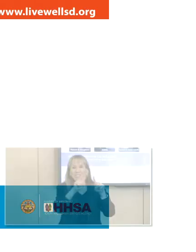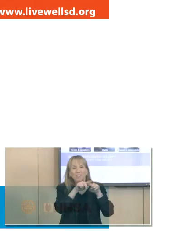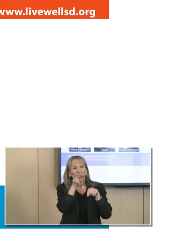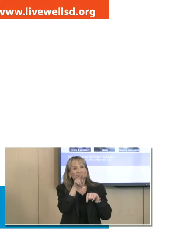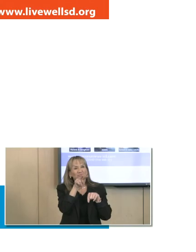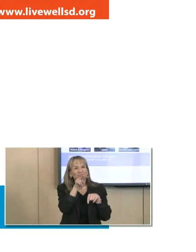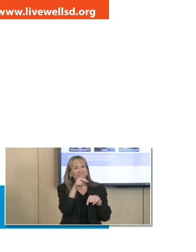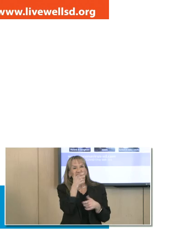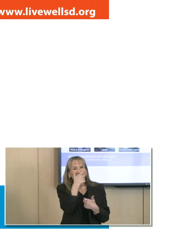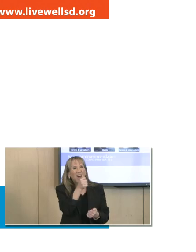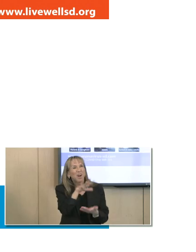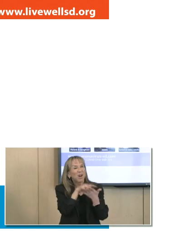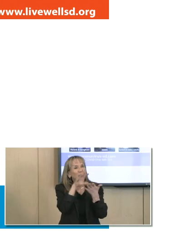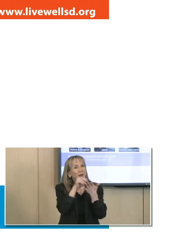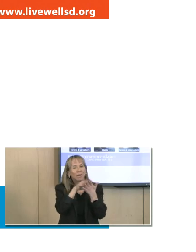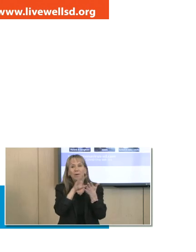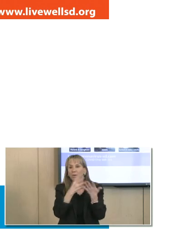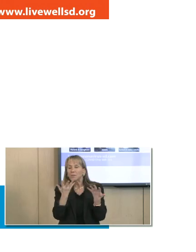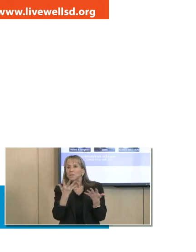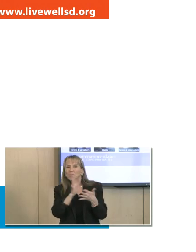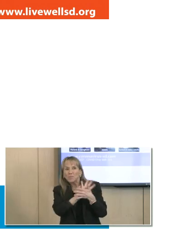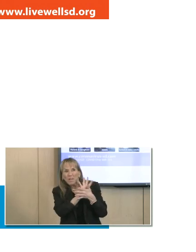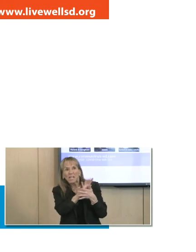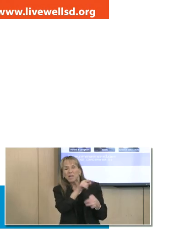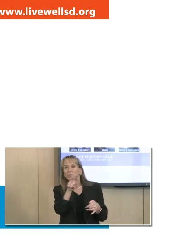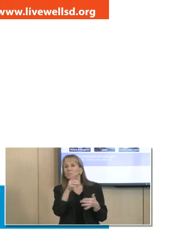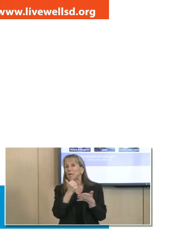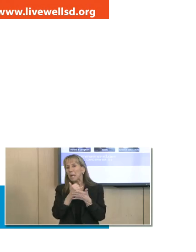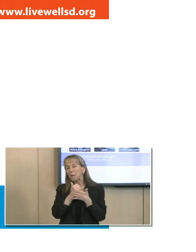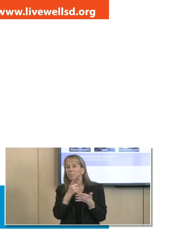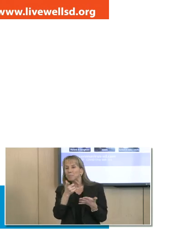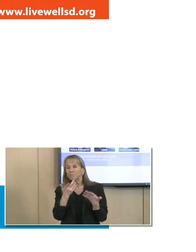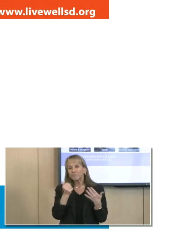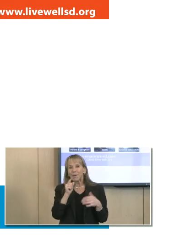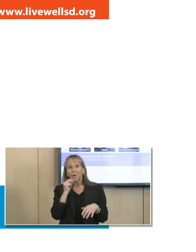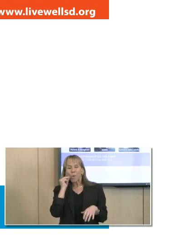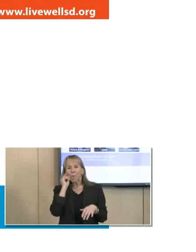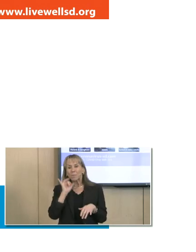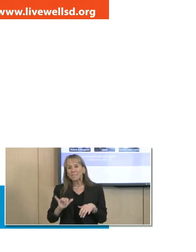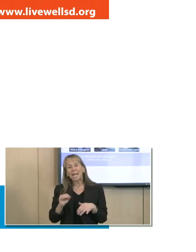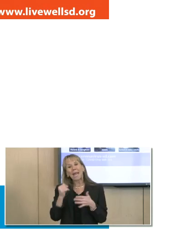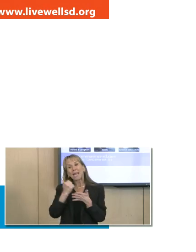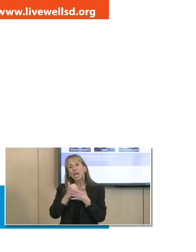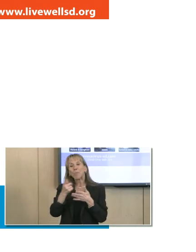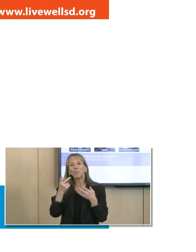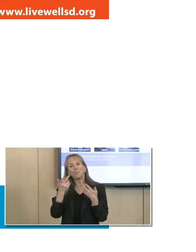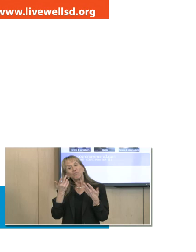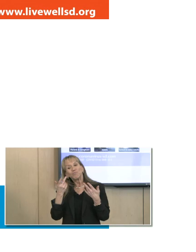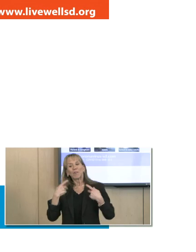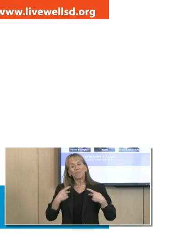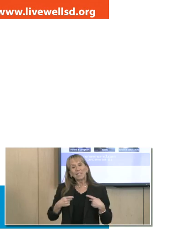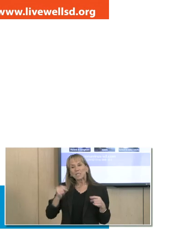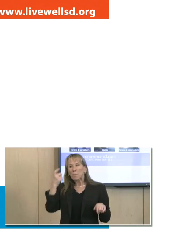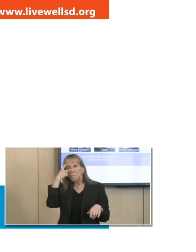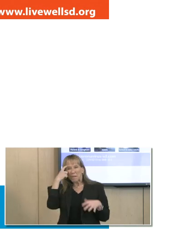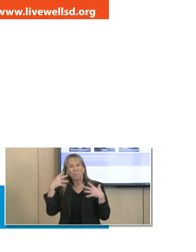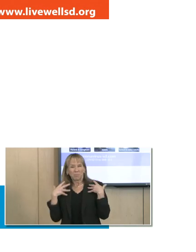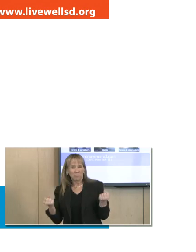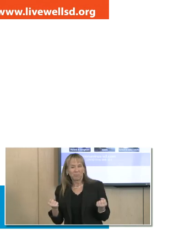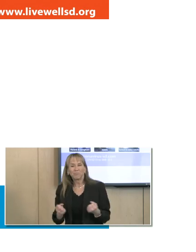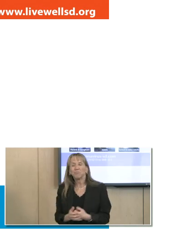videos, activities to help keep you stay at home and to keep you also both physically fit and mentally